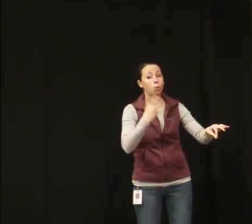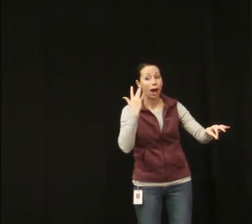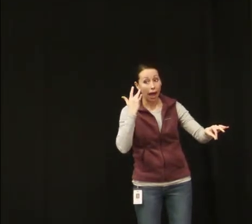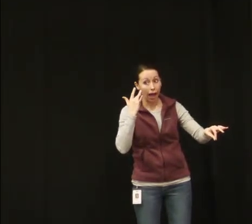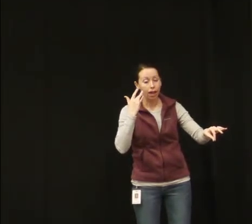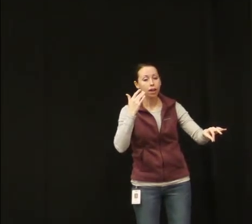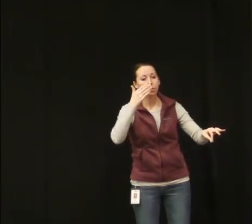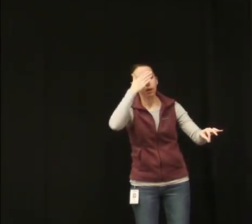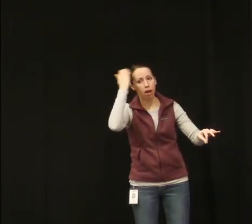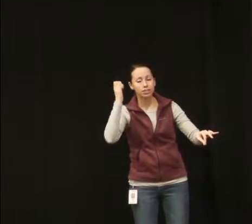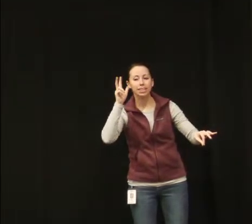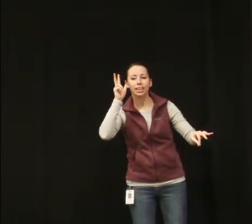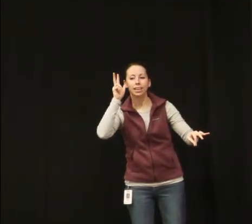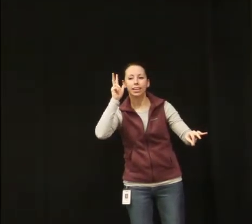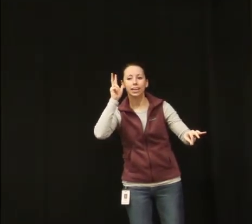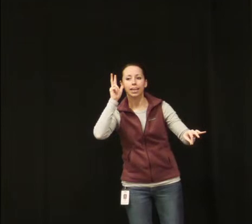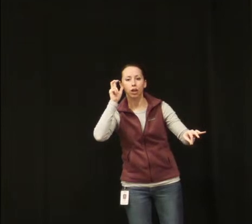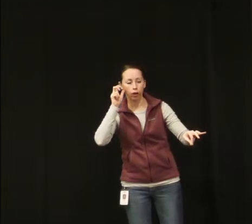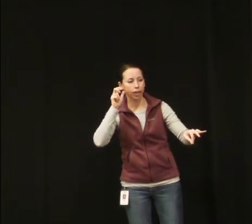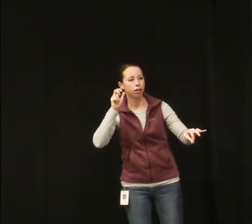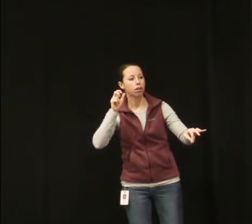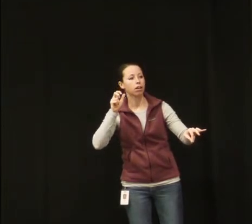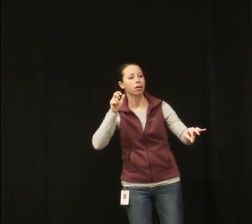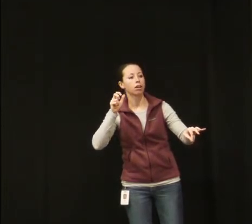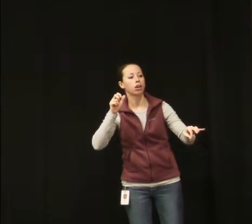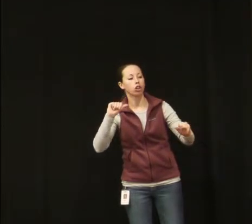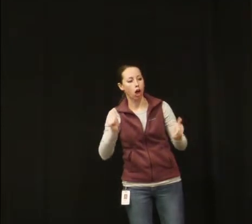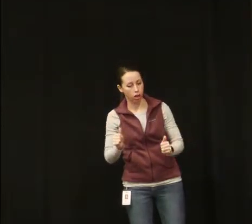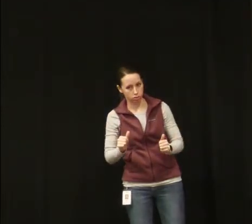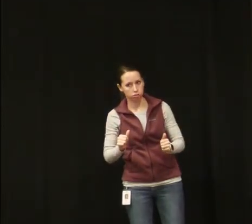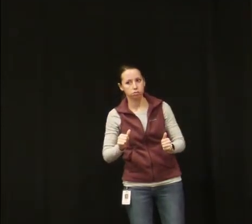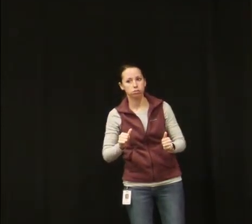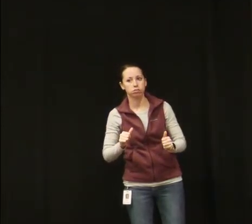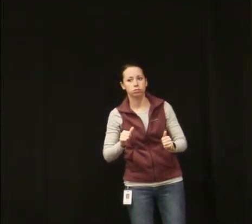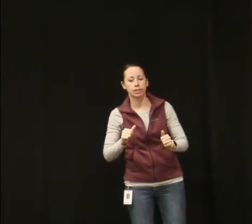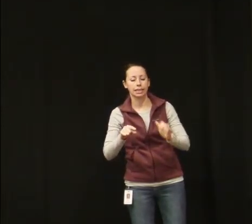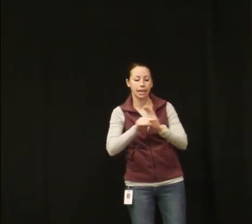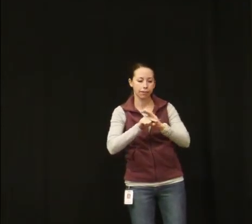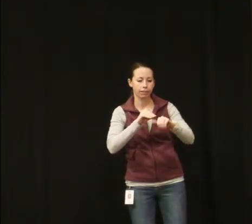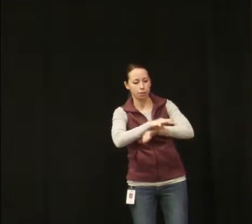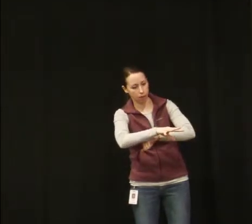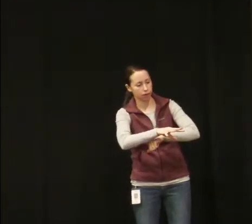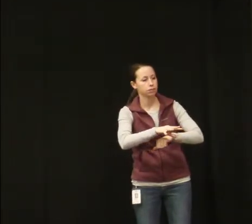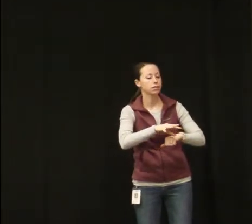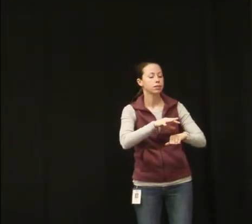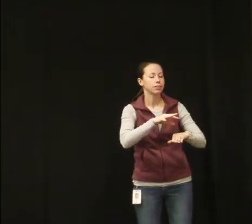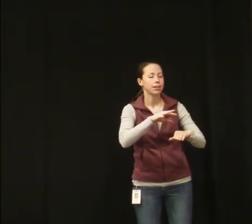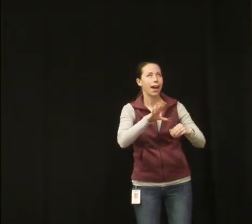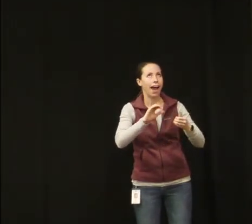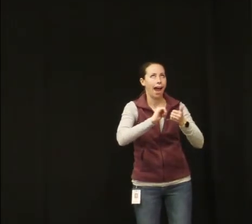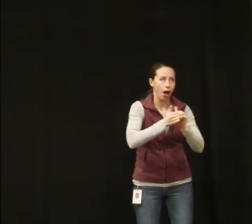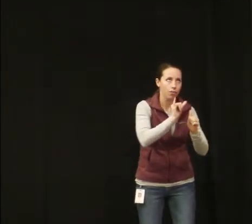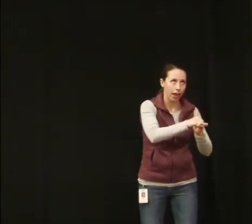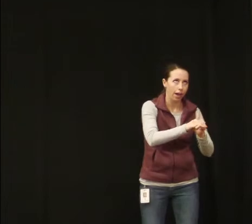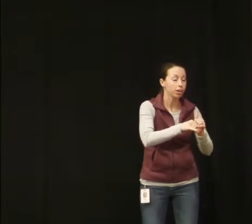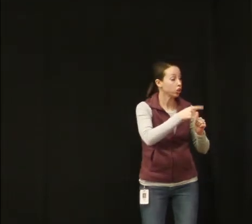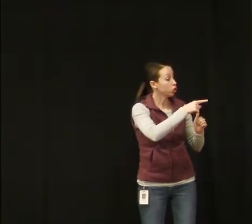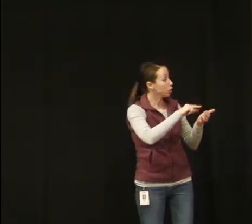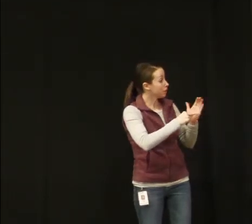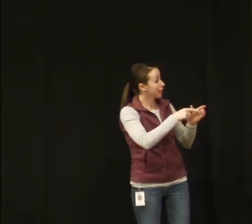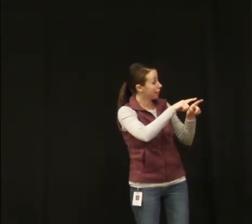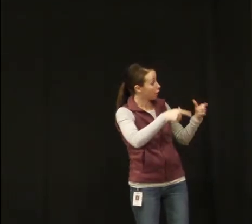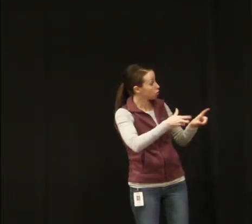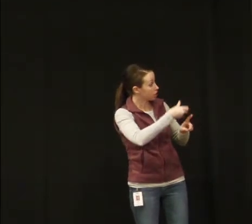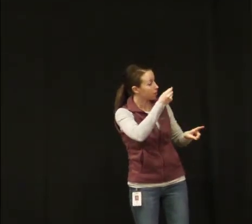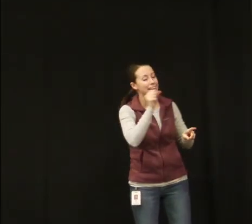loss piece in there, and then how that language acquisition due to hearing loss. Yes, and